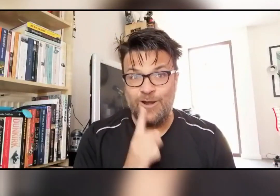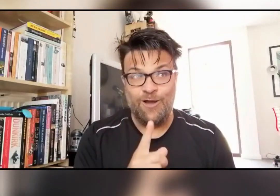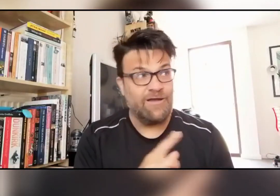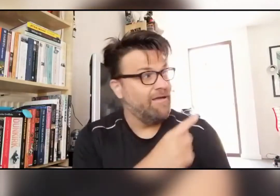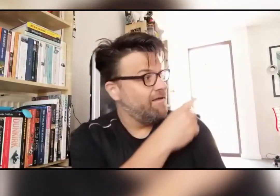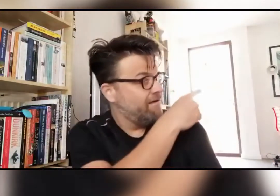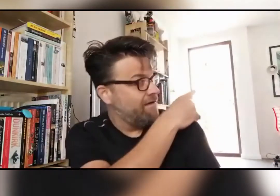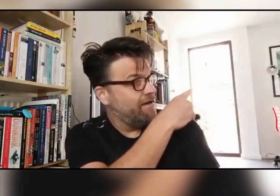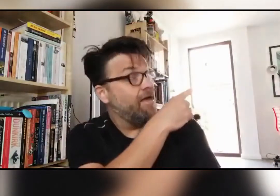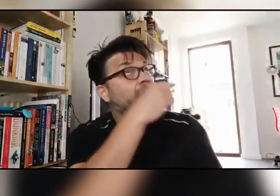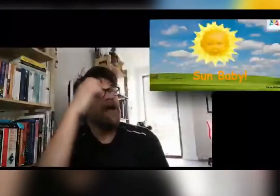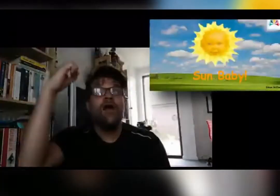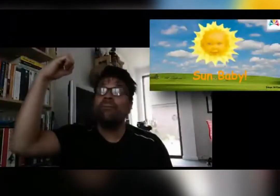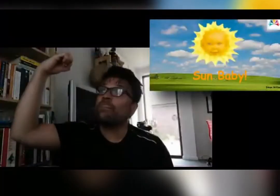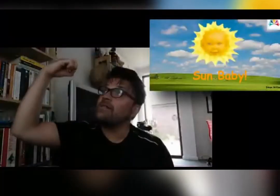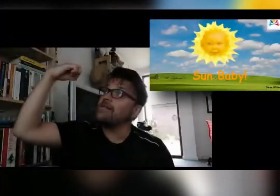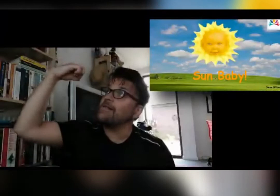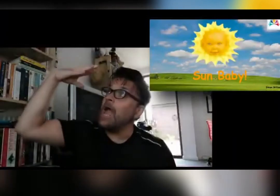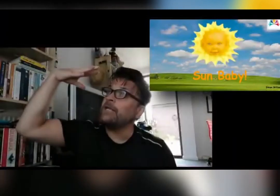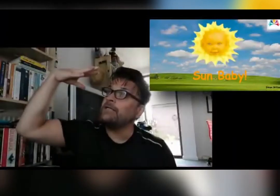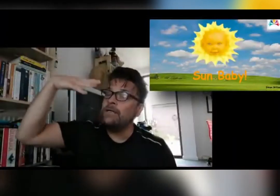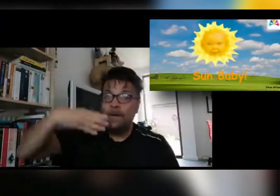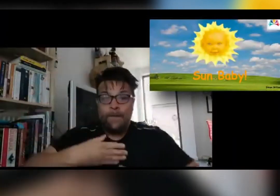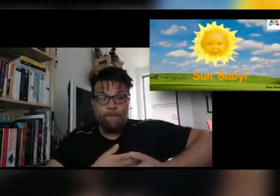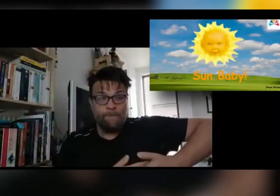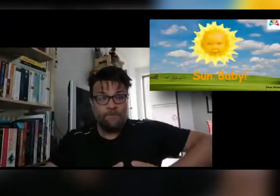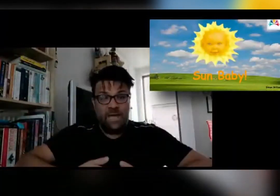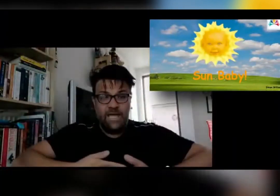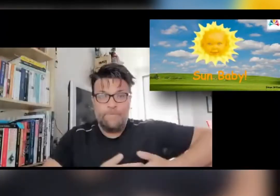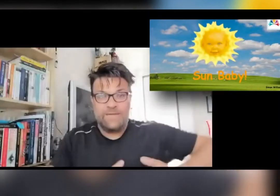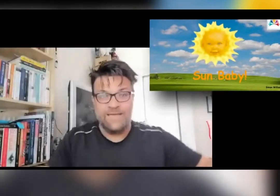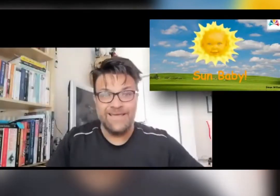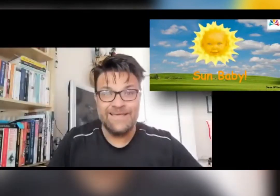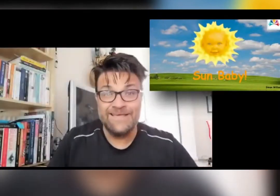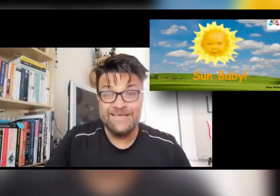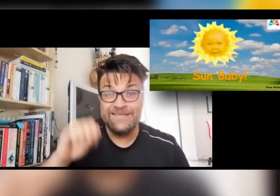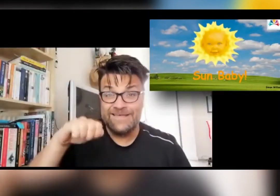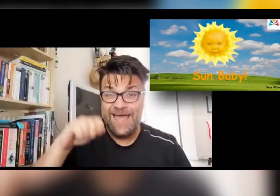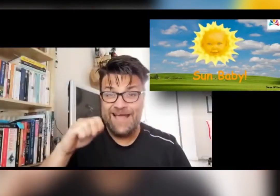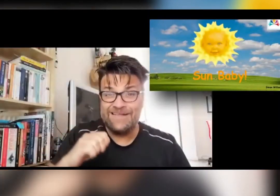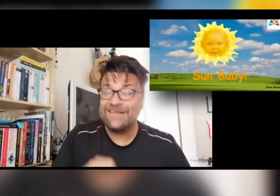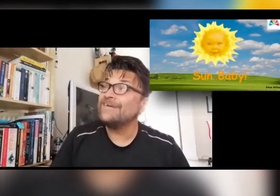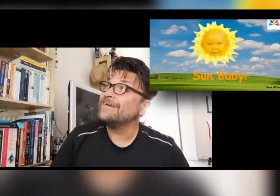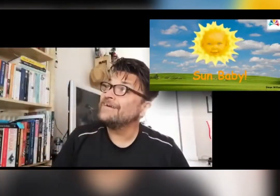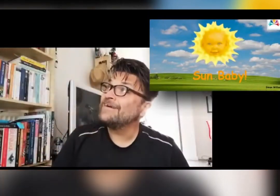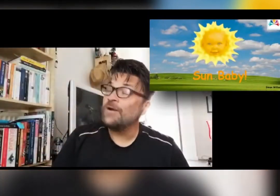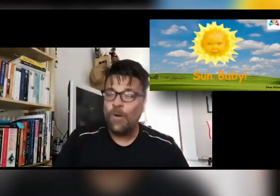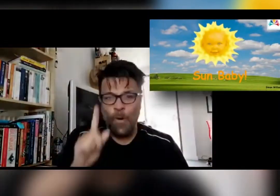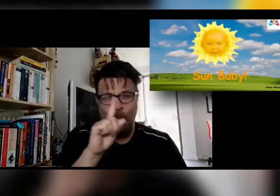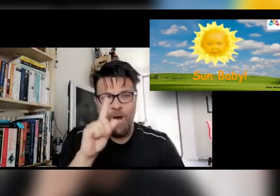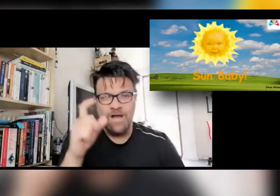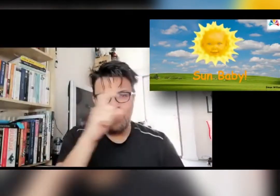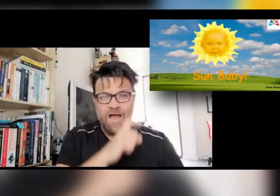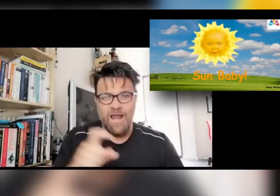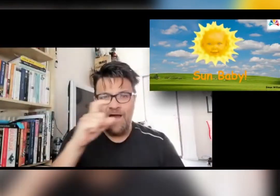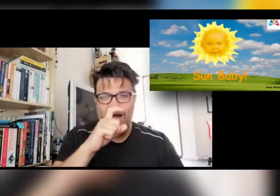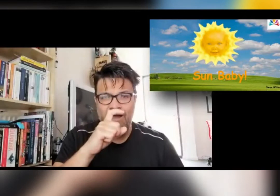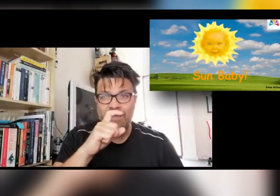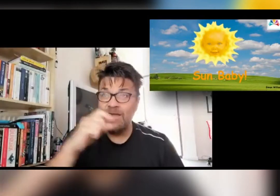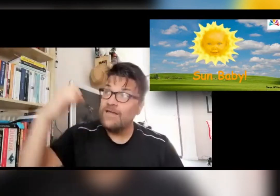Look at the sun baby. Yes. What colour is